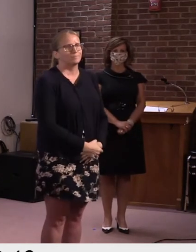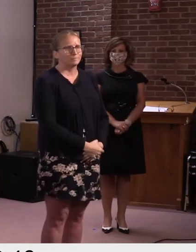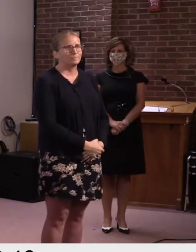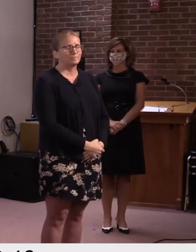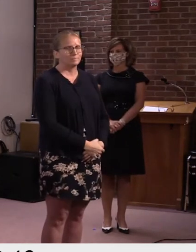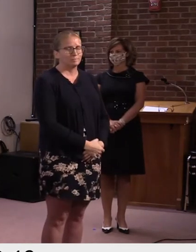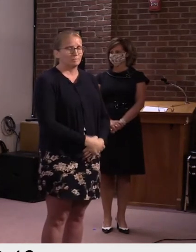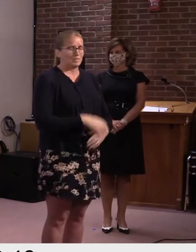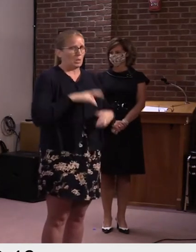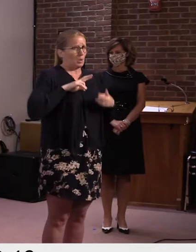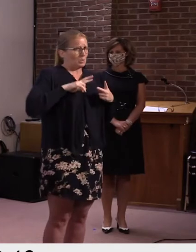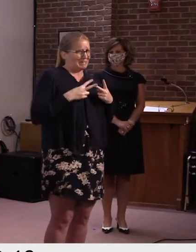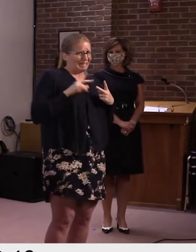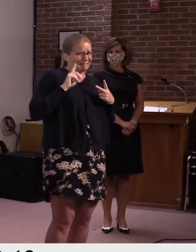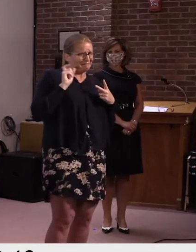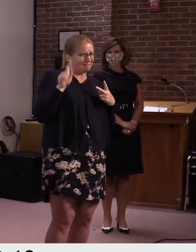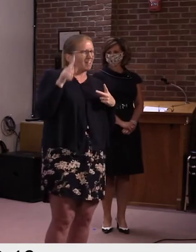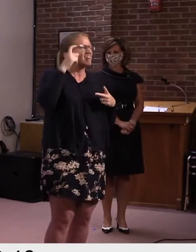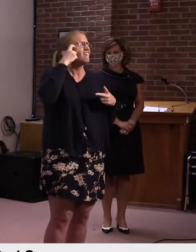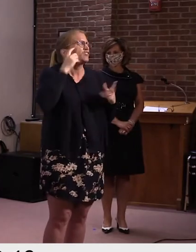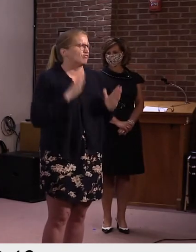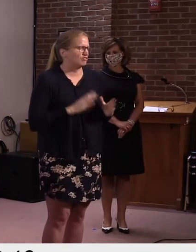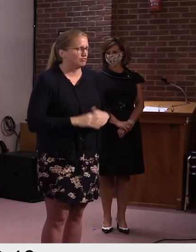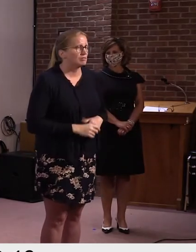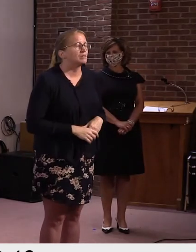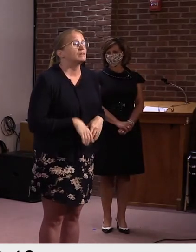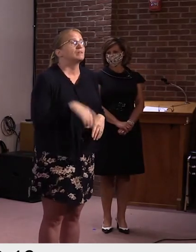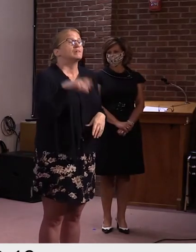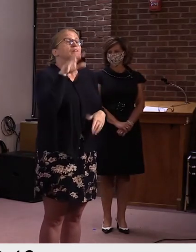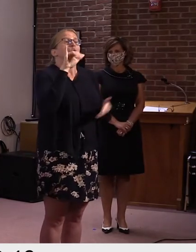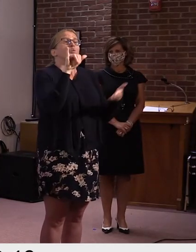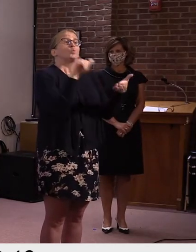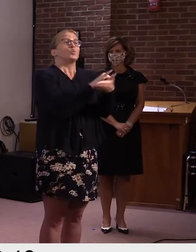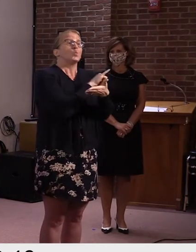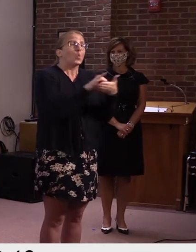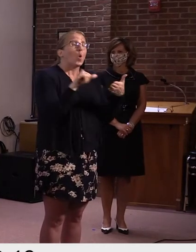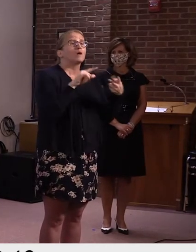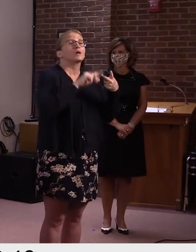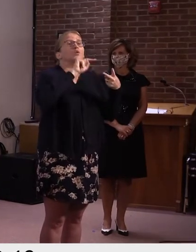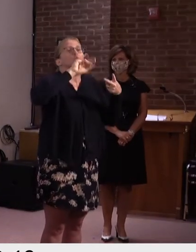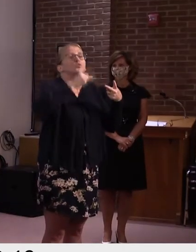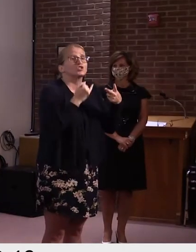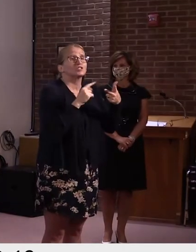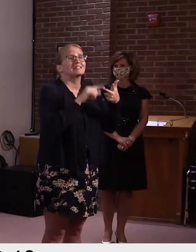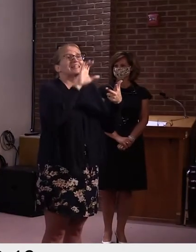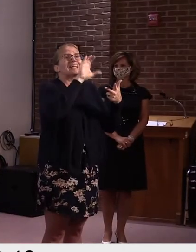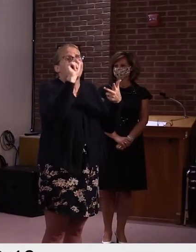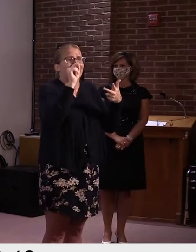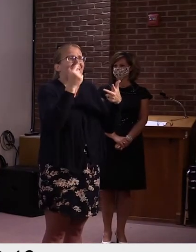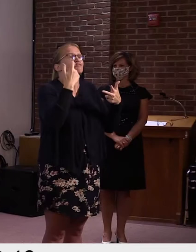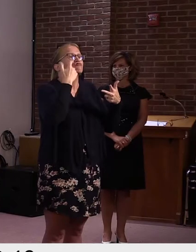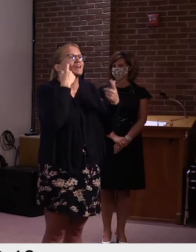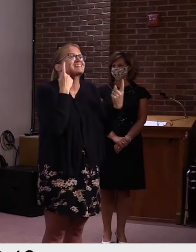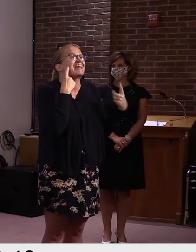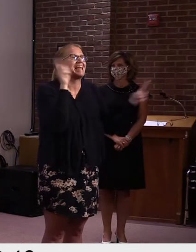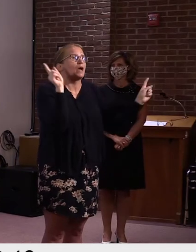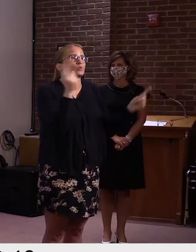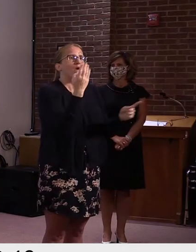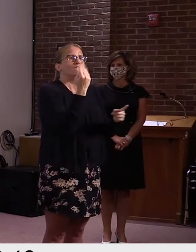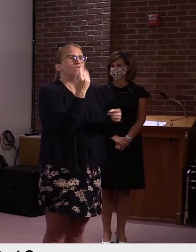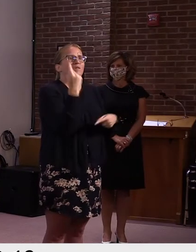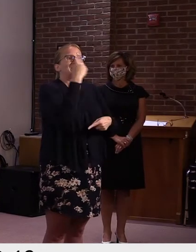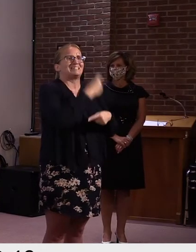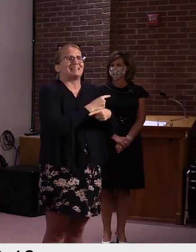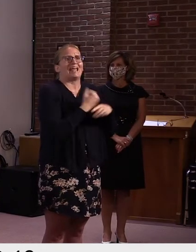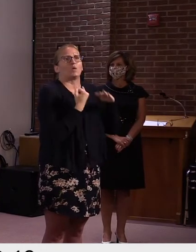And just another quick question for Governor Scott. New York, New Jersey, and Connecticut just announced a 14-day quarantine. Just curious if those governors reached